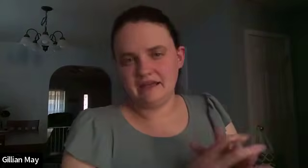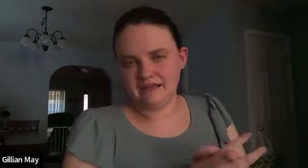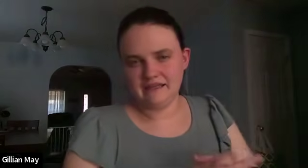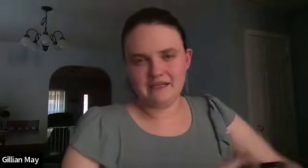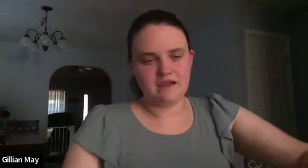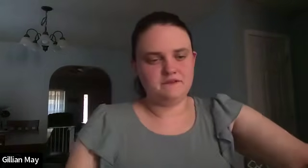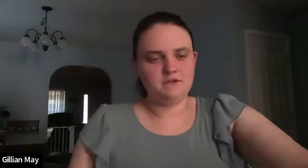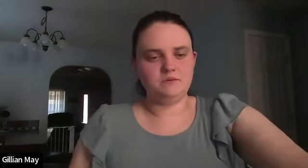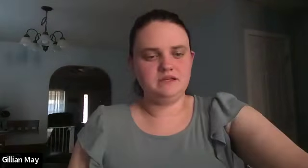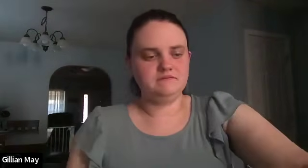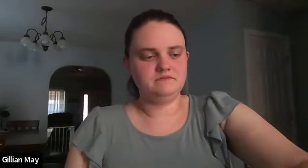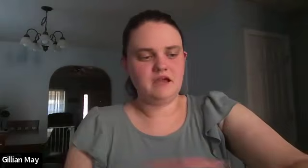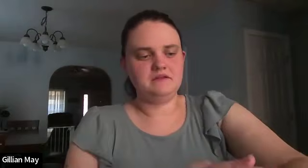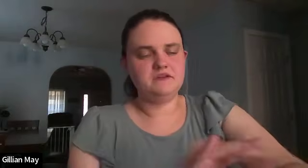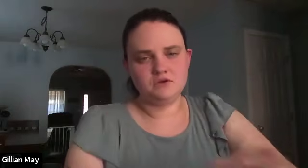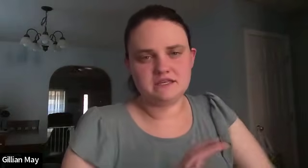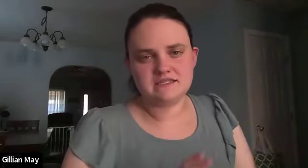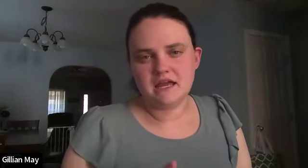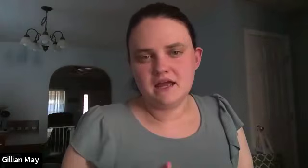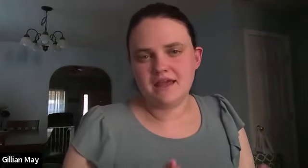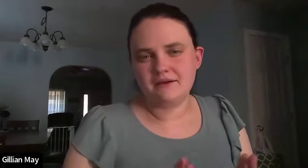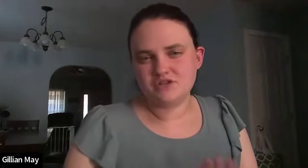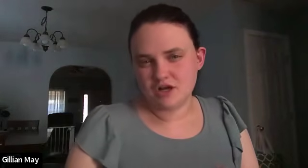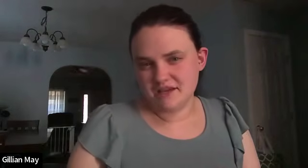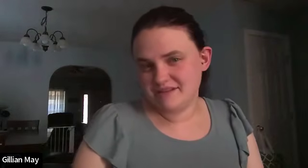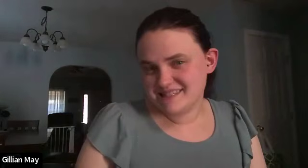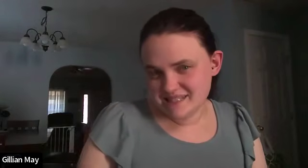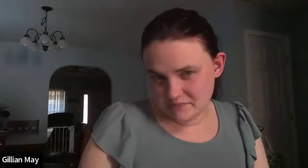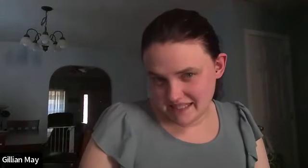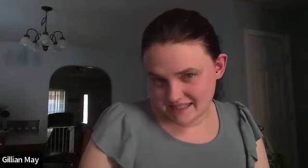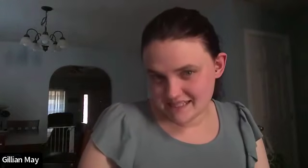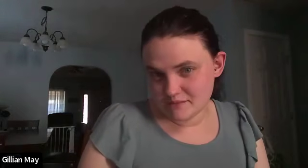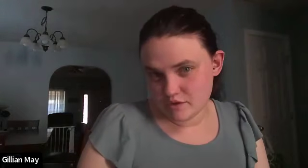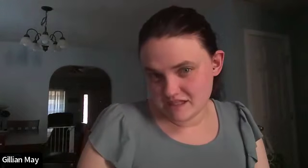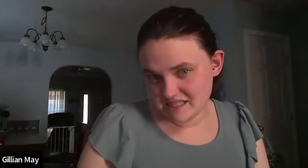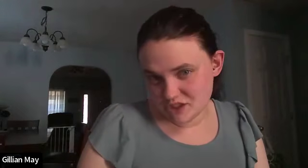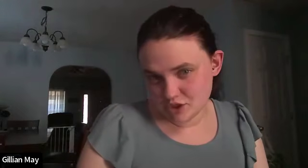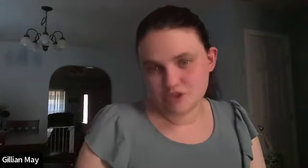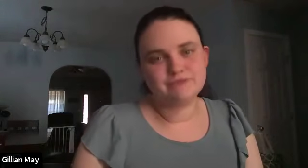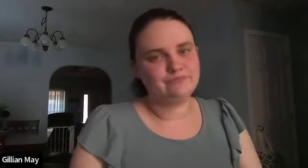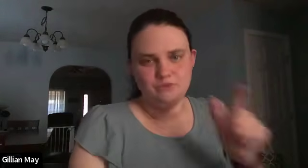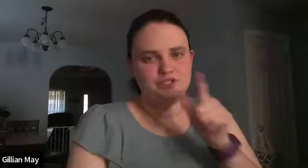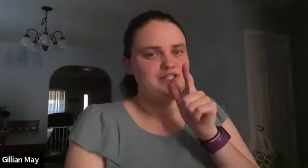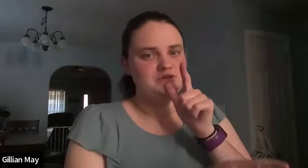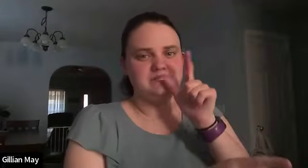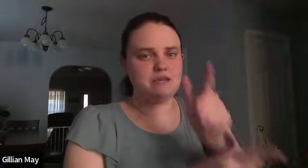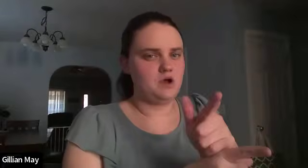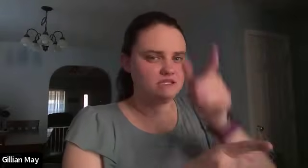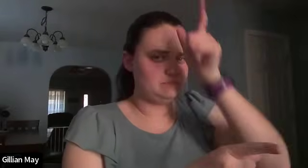And again, I feel we can kind of figure this. If I'm talking about siblings, like brothers and sisters, you would just do the same concept